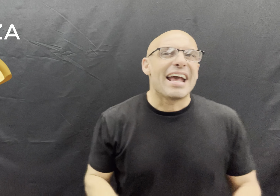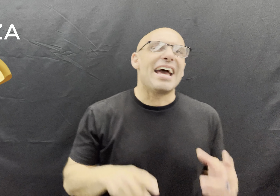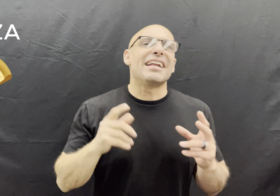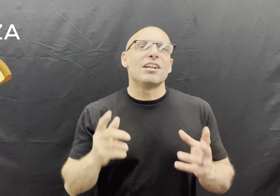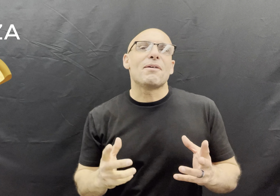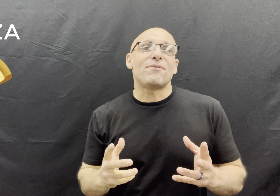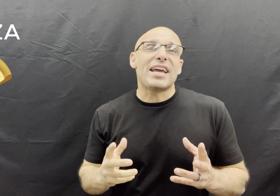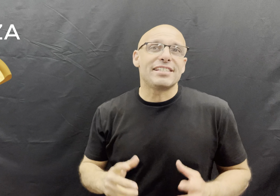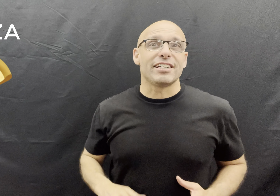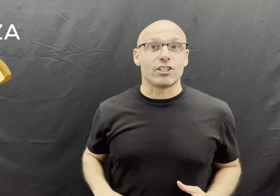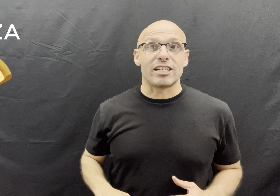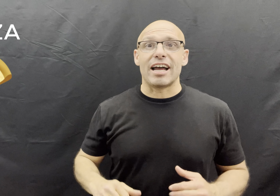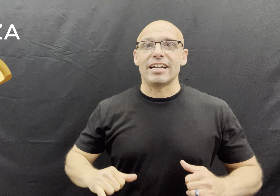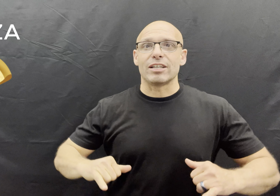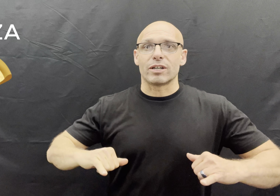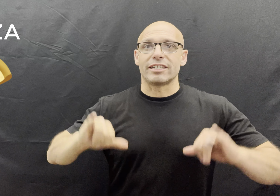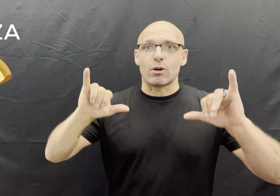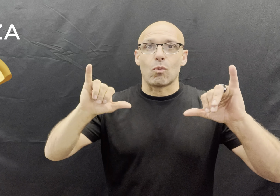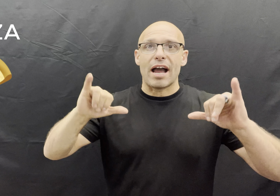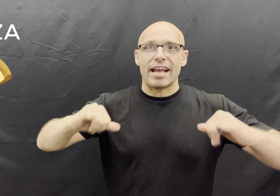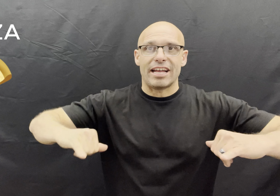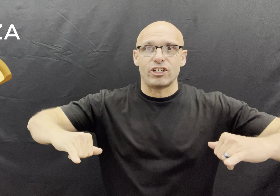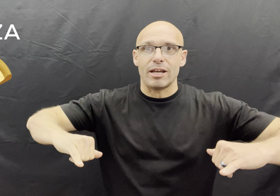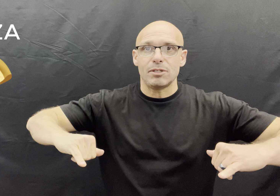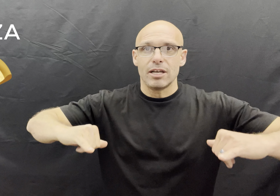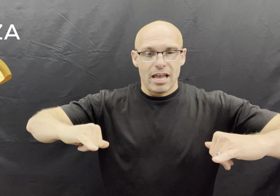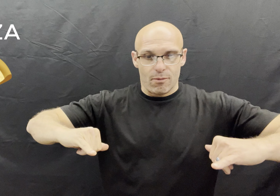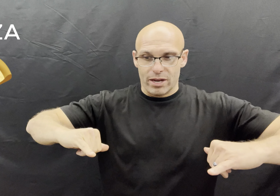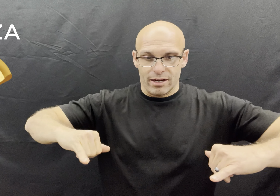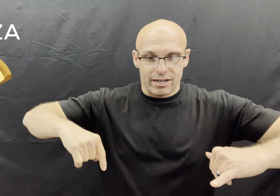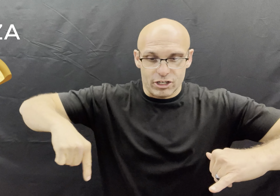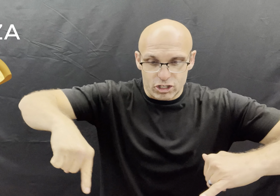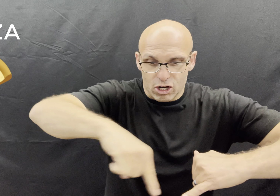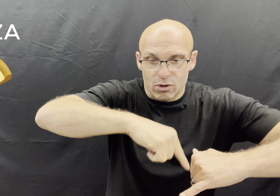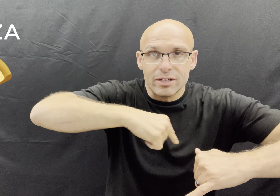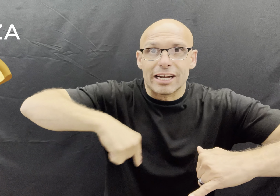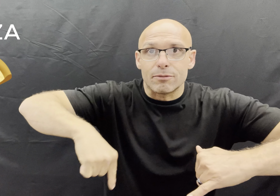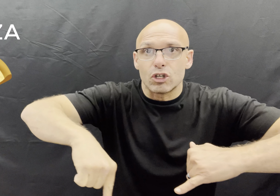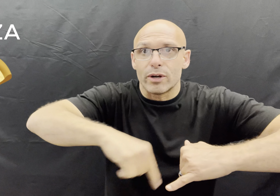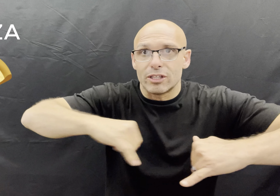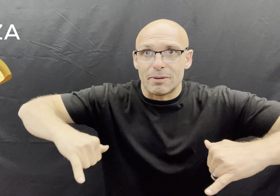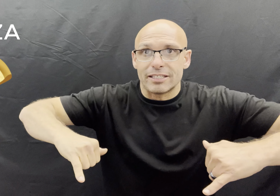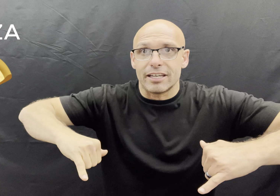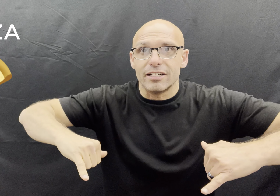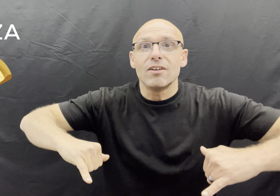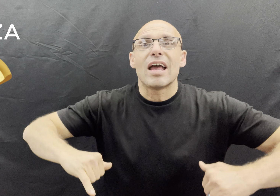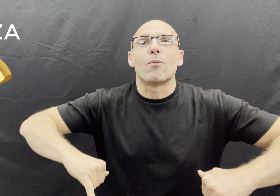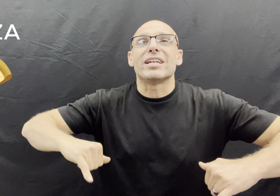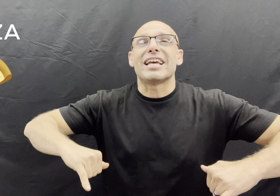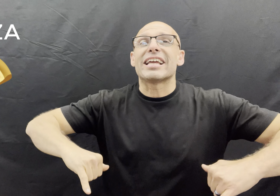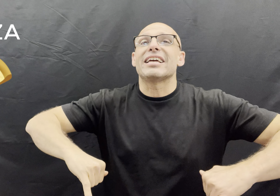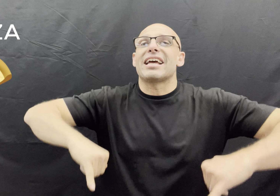And a little bit fancier sign is we're gonna take Y hand shapes and we're gonna show, like I'm showing you the pizza here, and we take it and